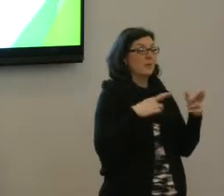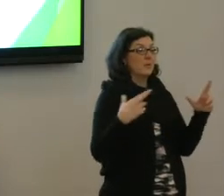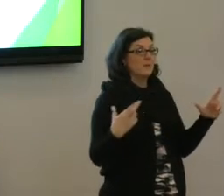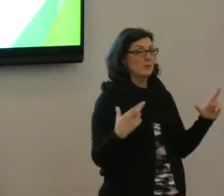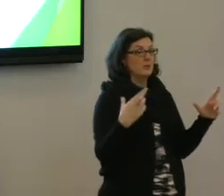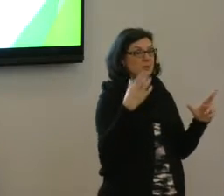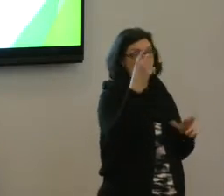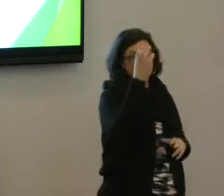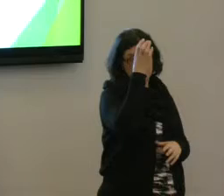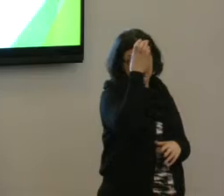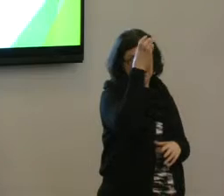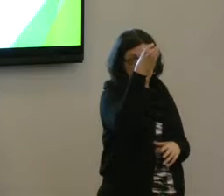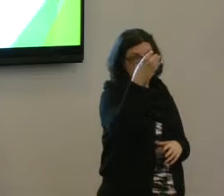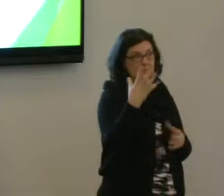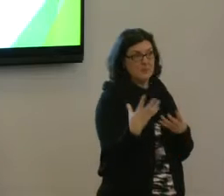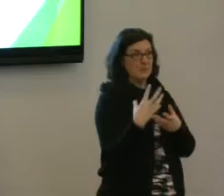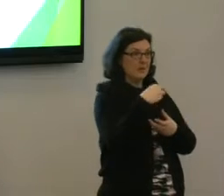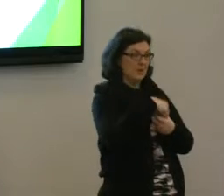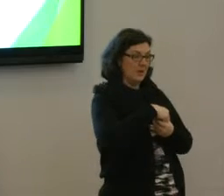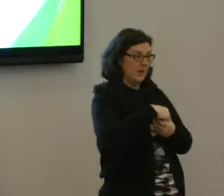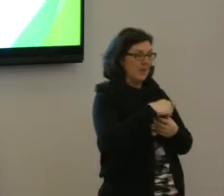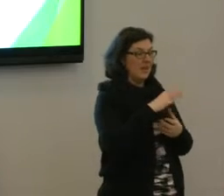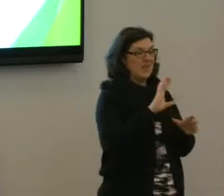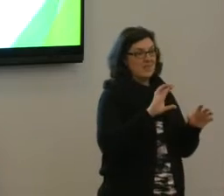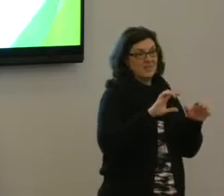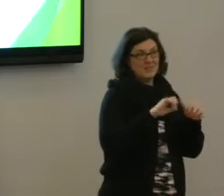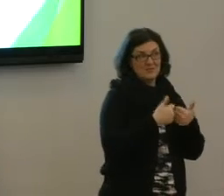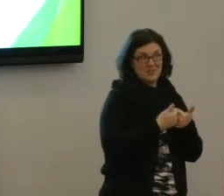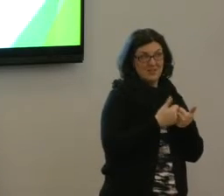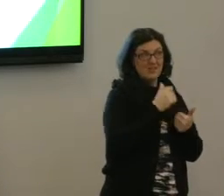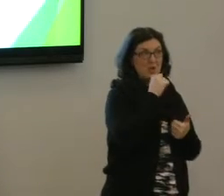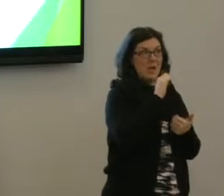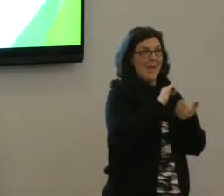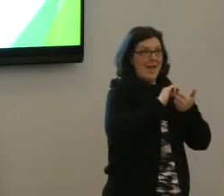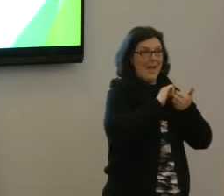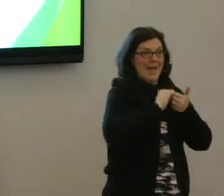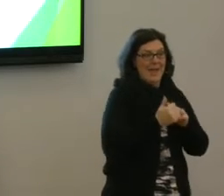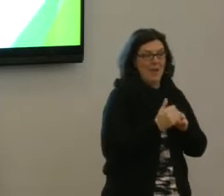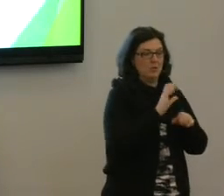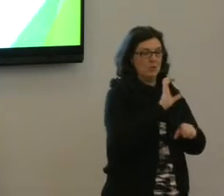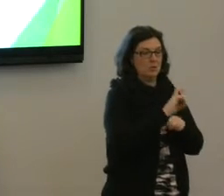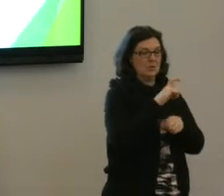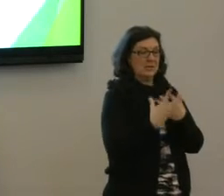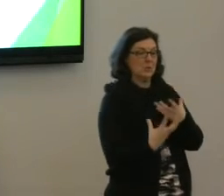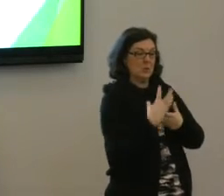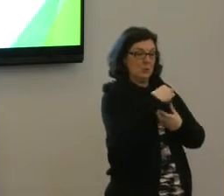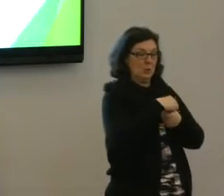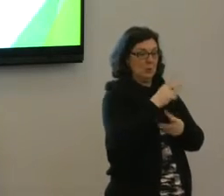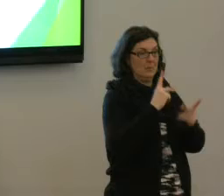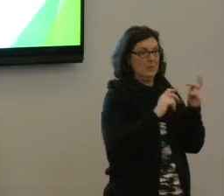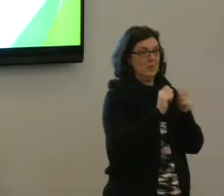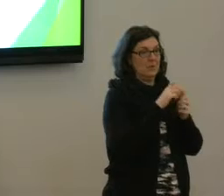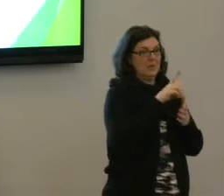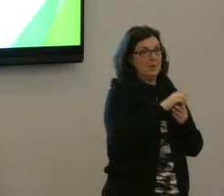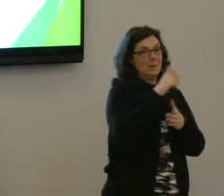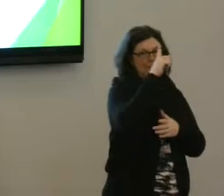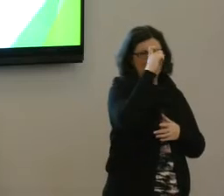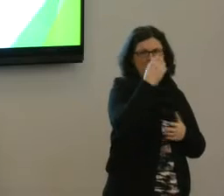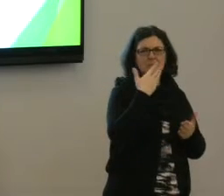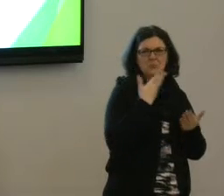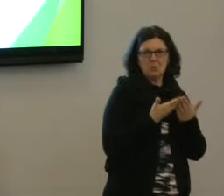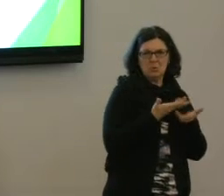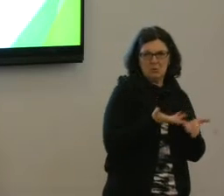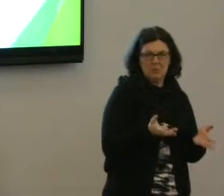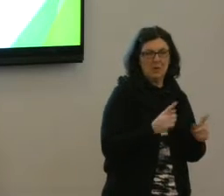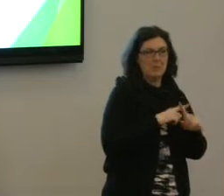inclusion. That the question and challenge is not how the church has to include people with disabilities, because inclusion's a good thing,